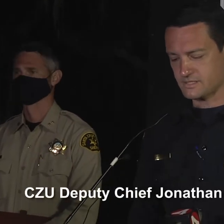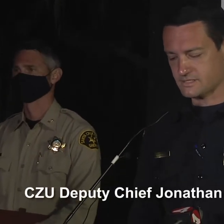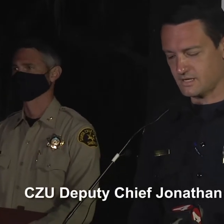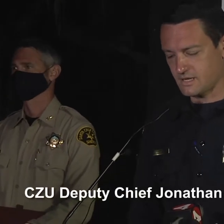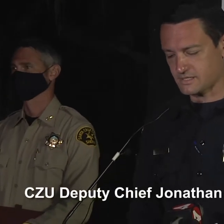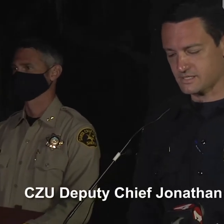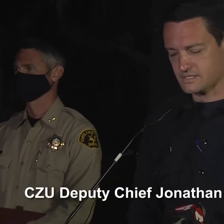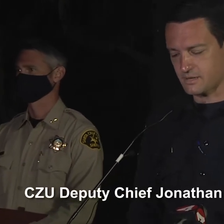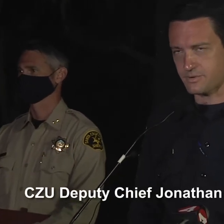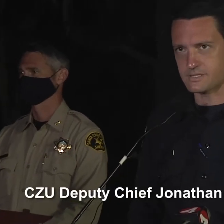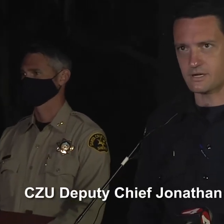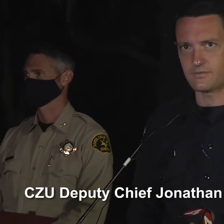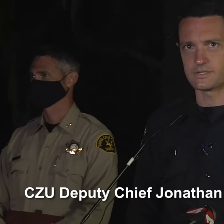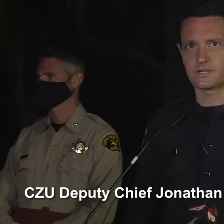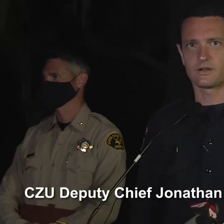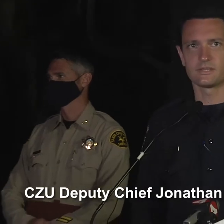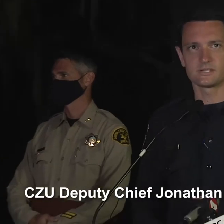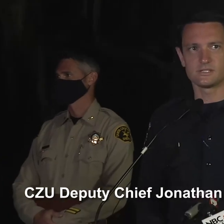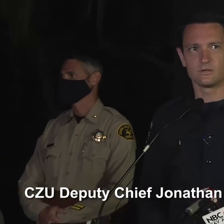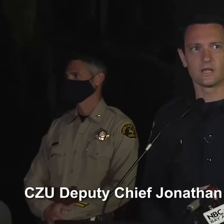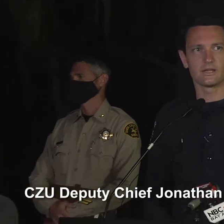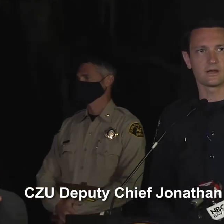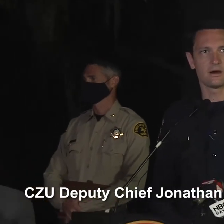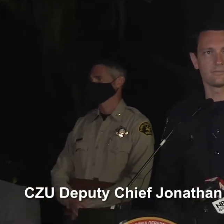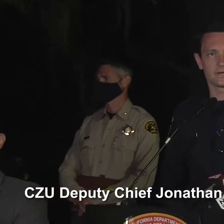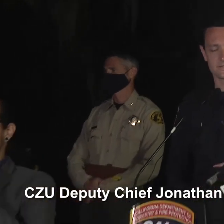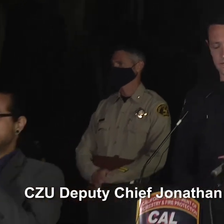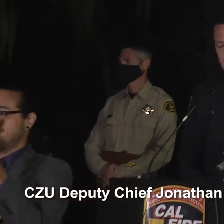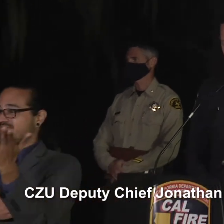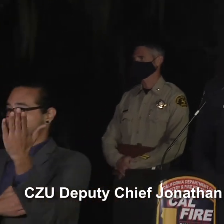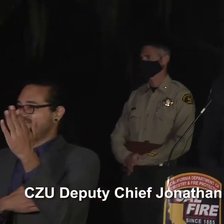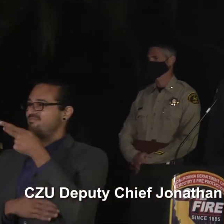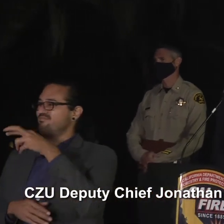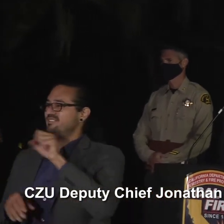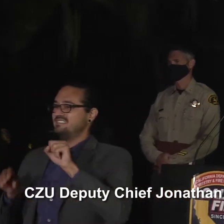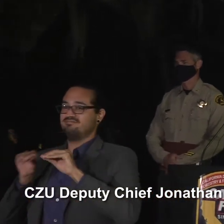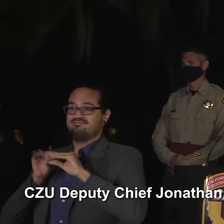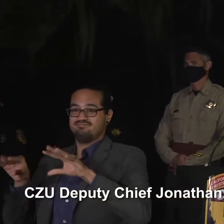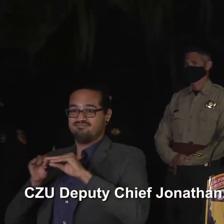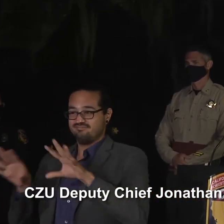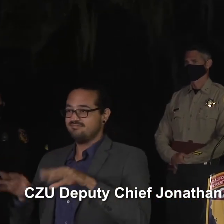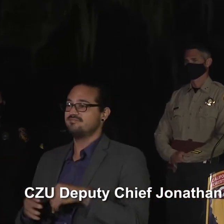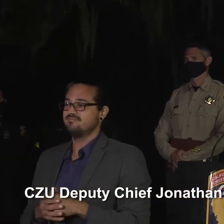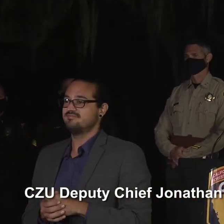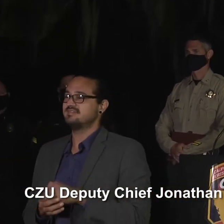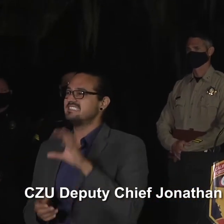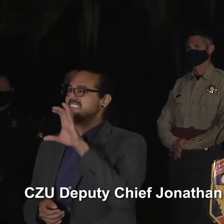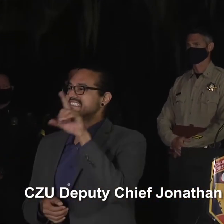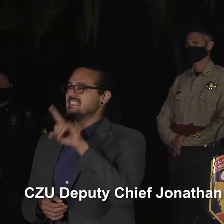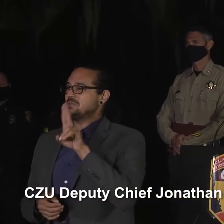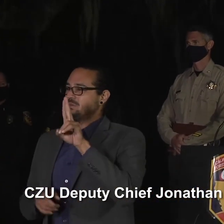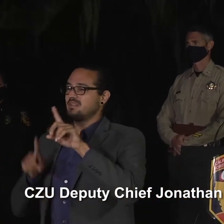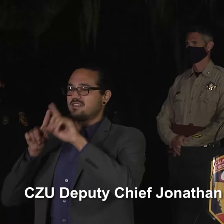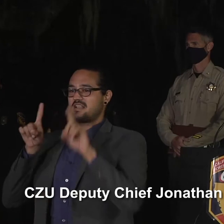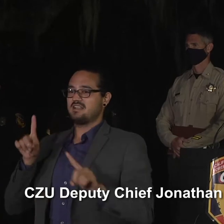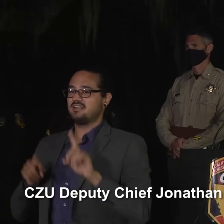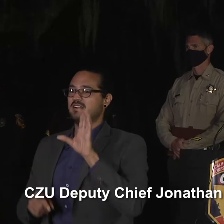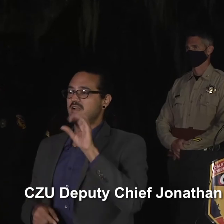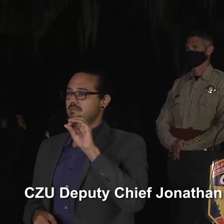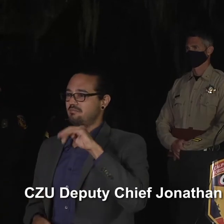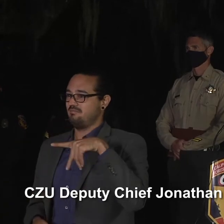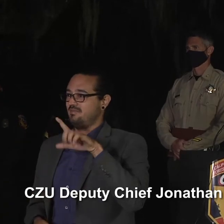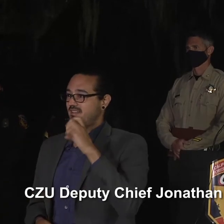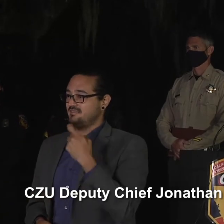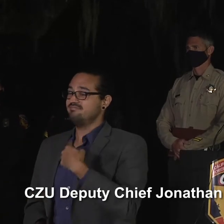Well, good morning. This is the 6 a.m. press conference here on the CZU Lightning Complex. My name is Jonathan Cox. I'm Deputy Chief for CAL FIRE San Mateo Santa Cruz